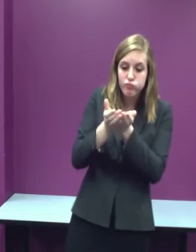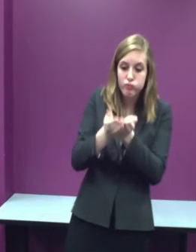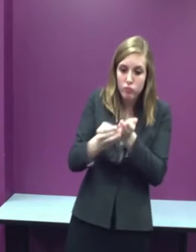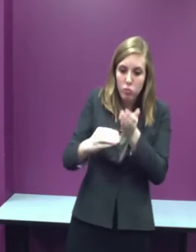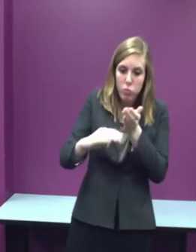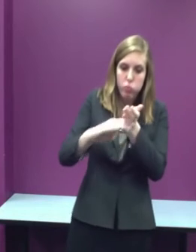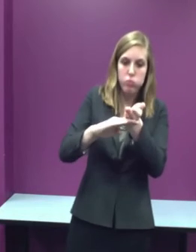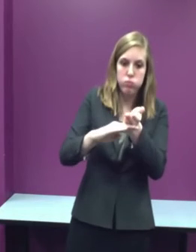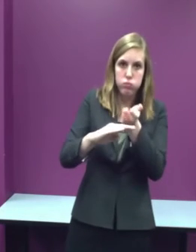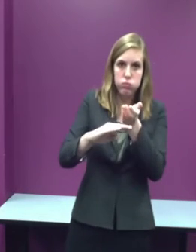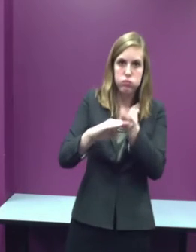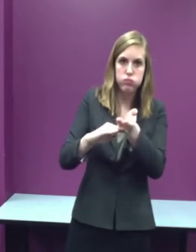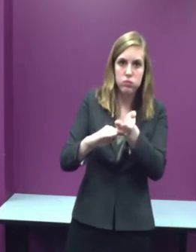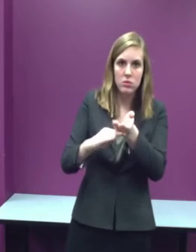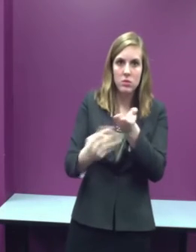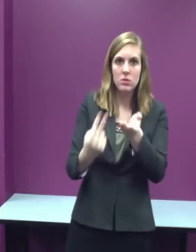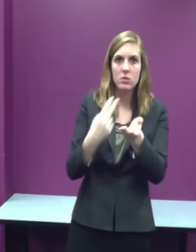barge was in imminent danger.